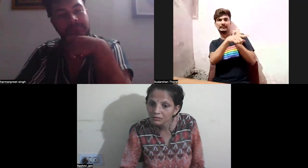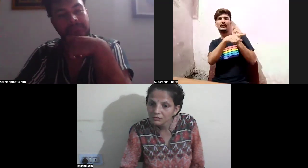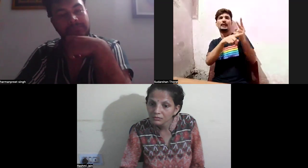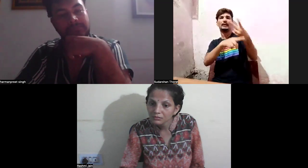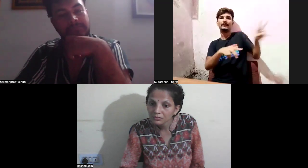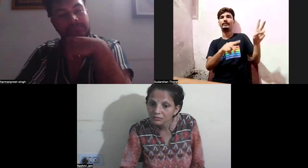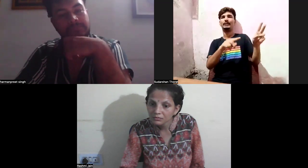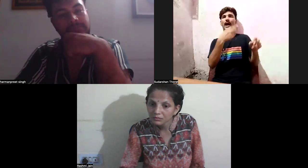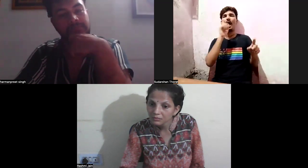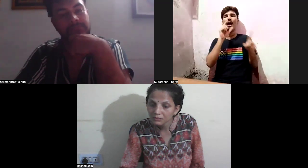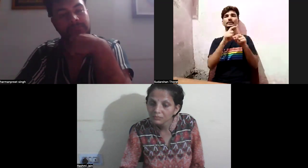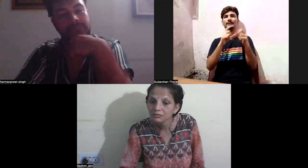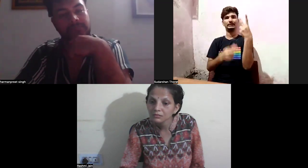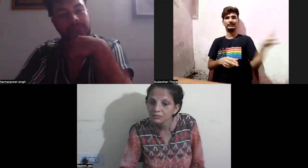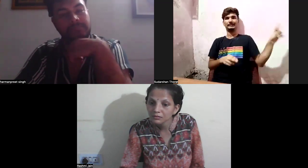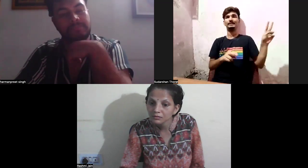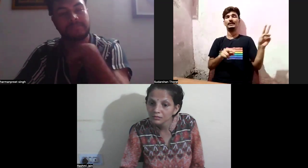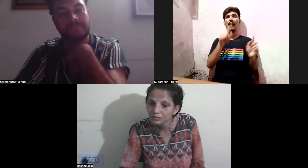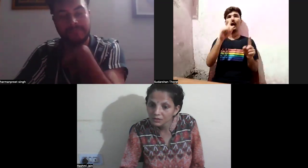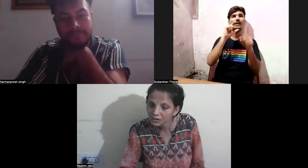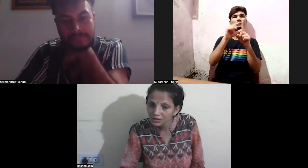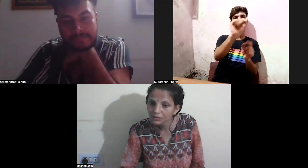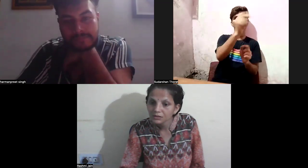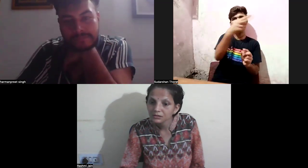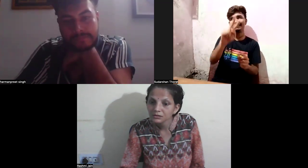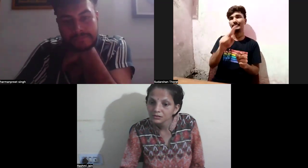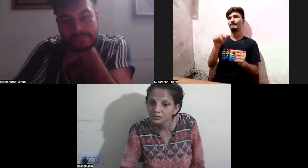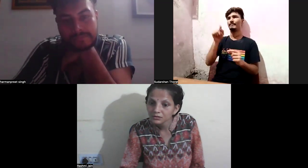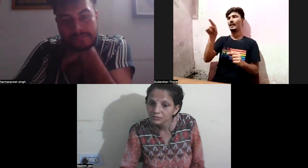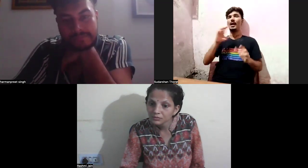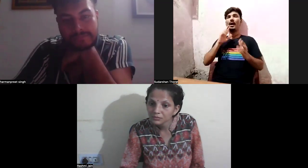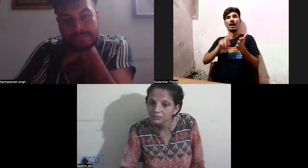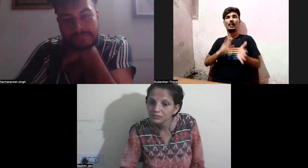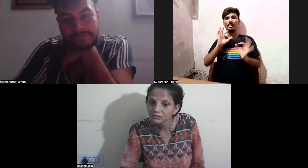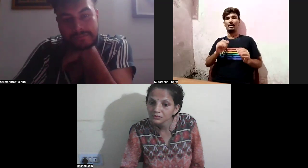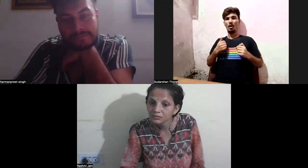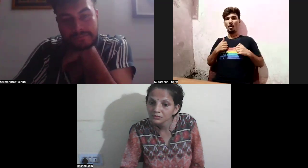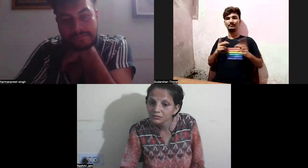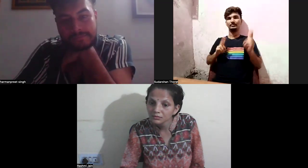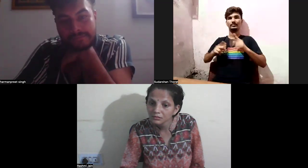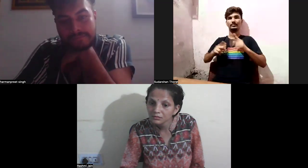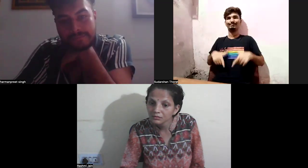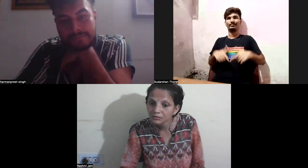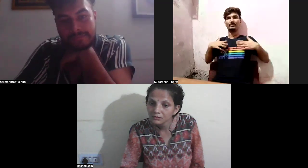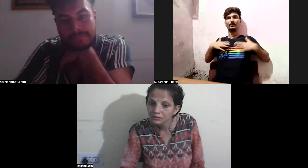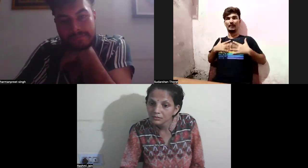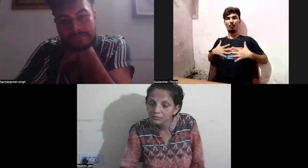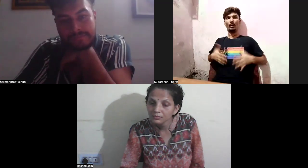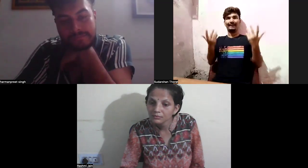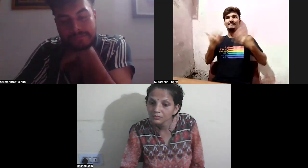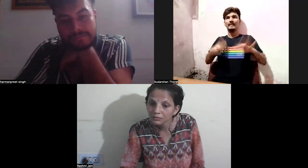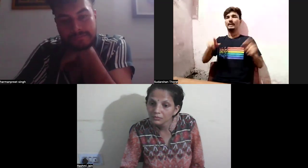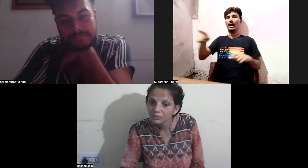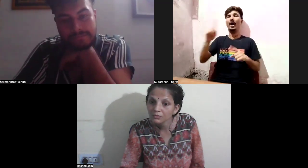have, uh, they have combed hair. So some people, they identify